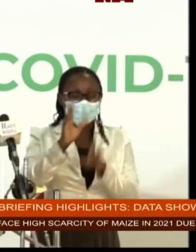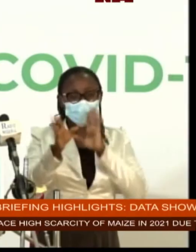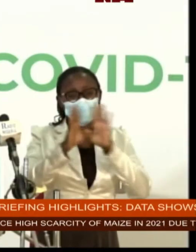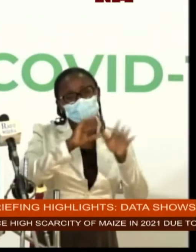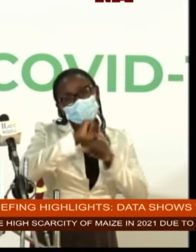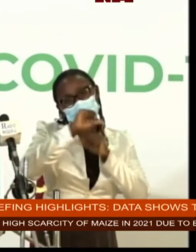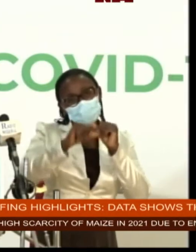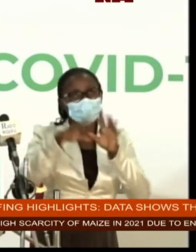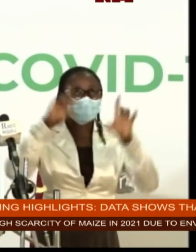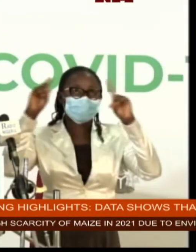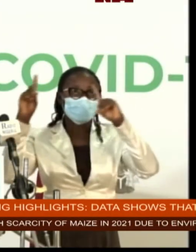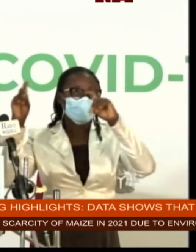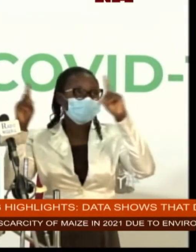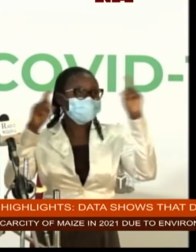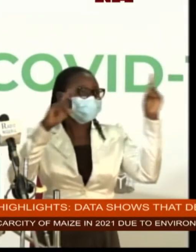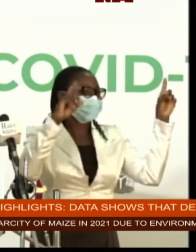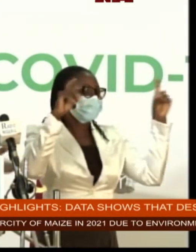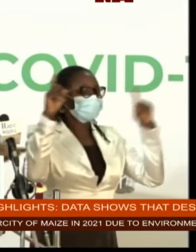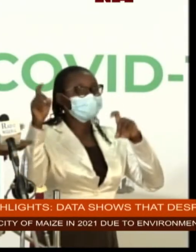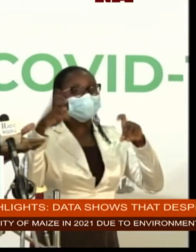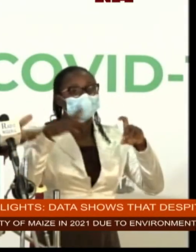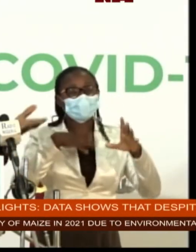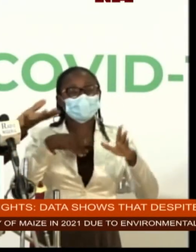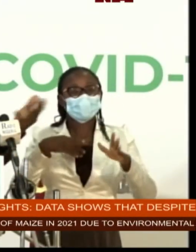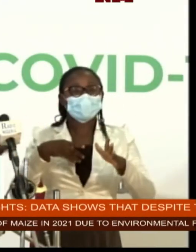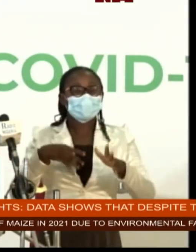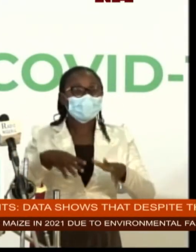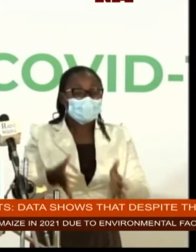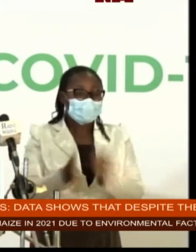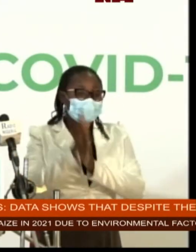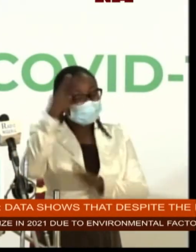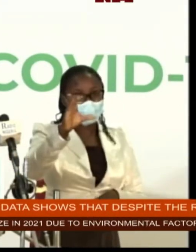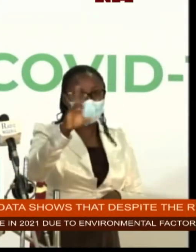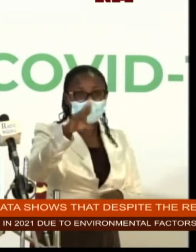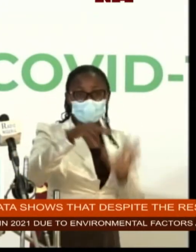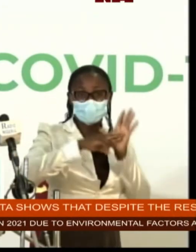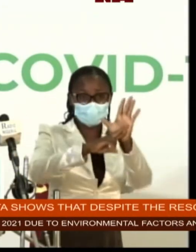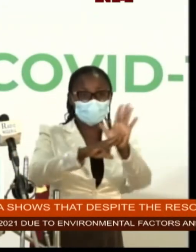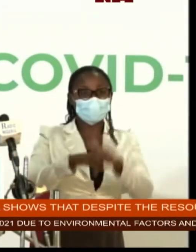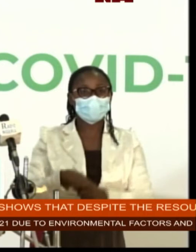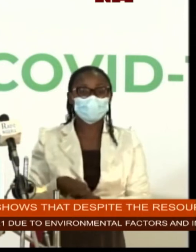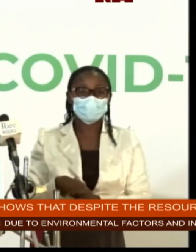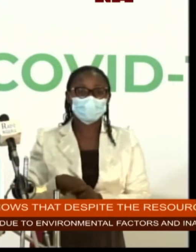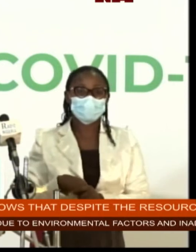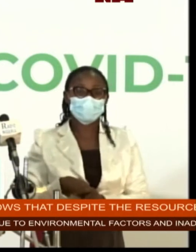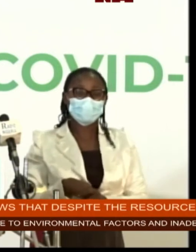about testing and demanding PCR